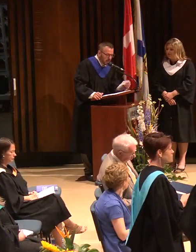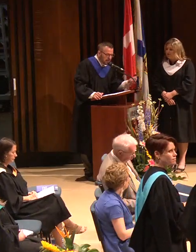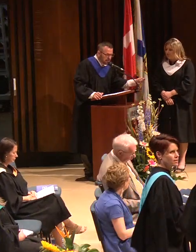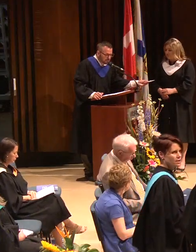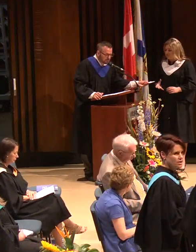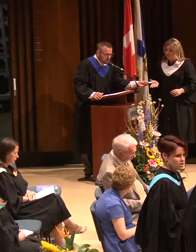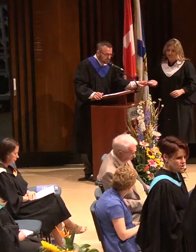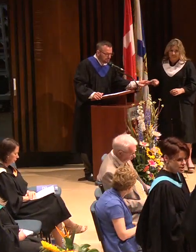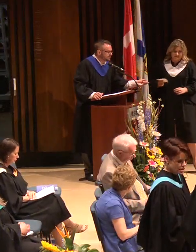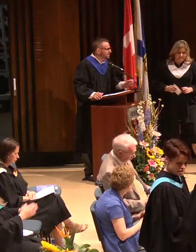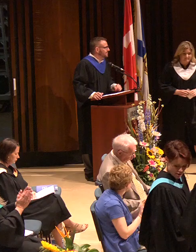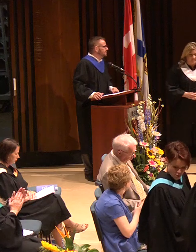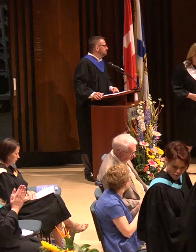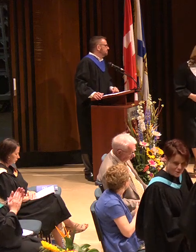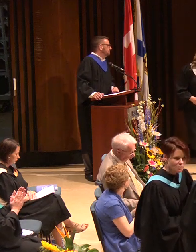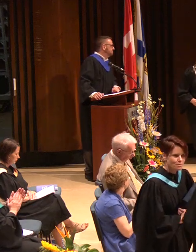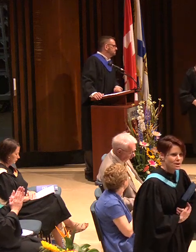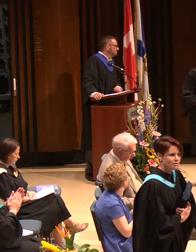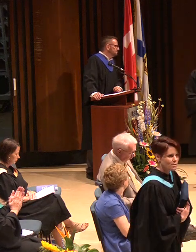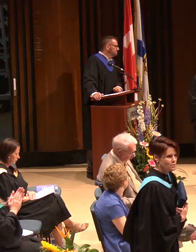Jillian Guinan.